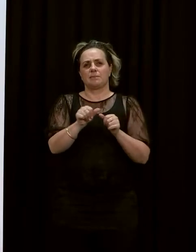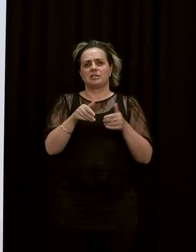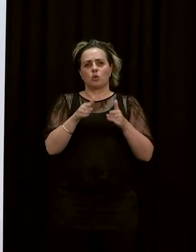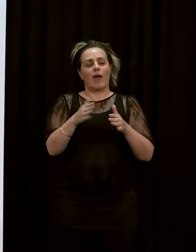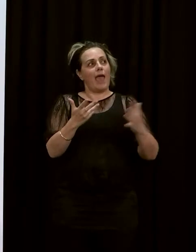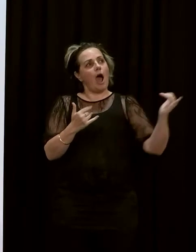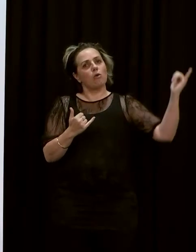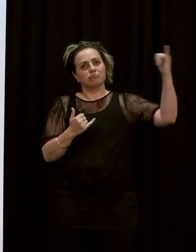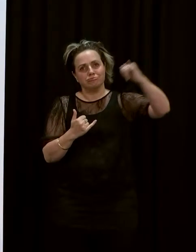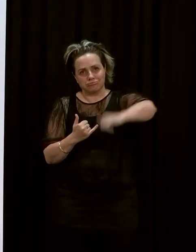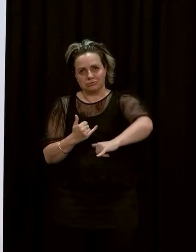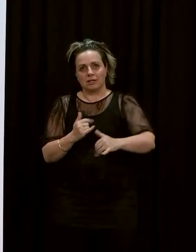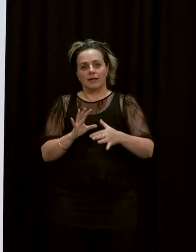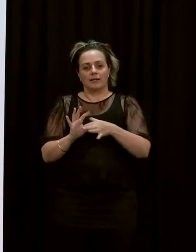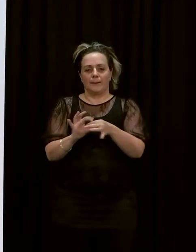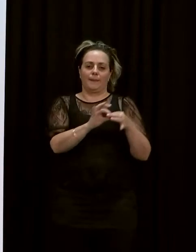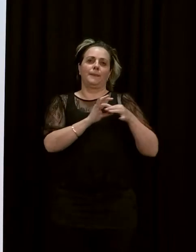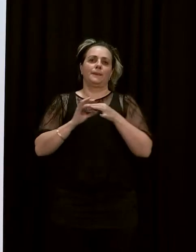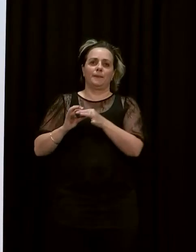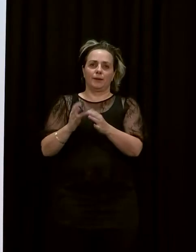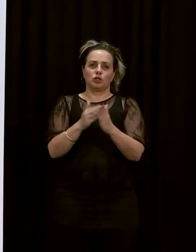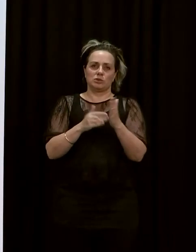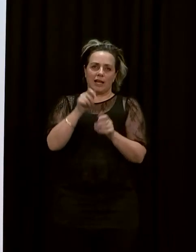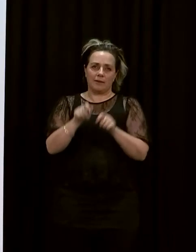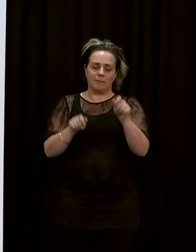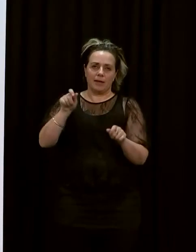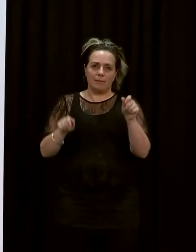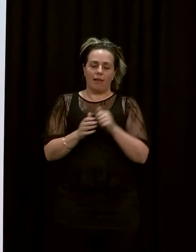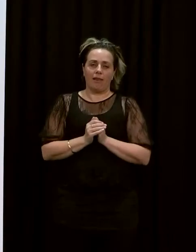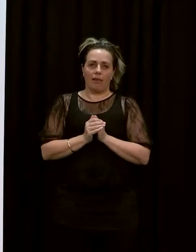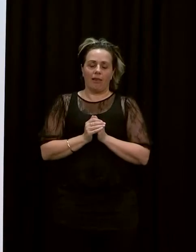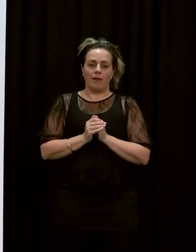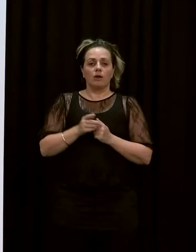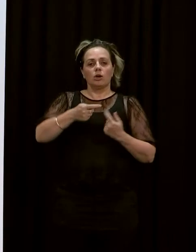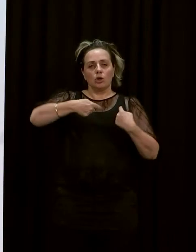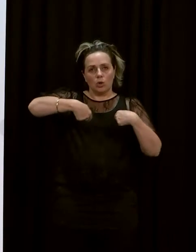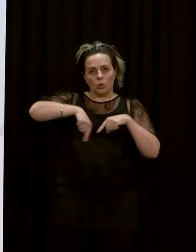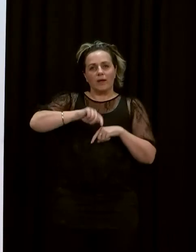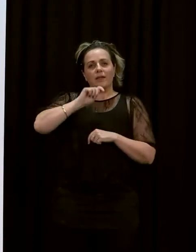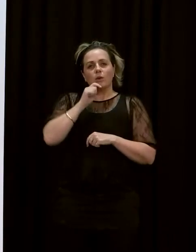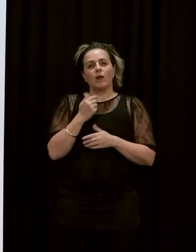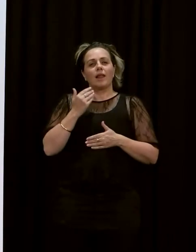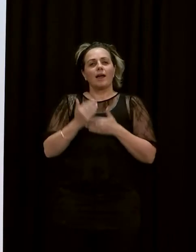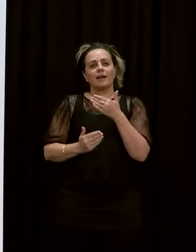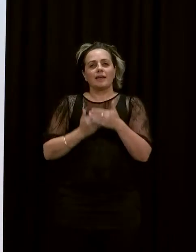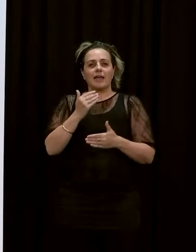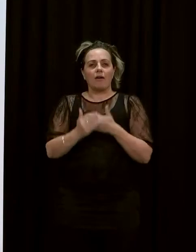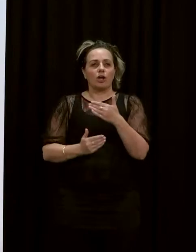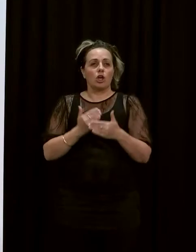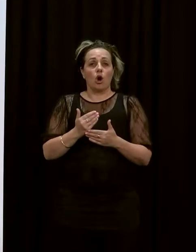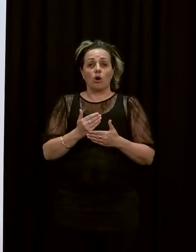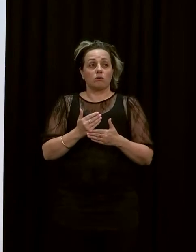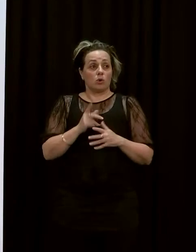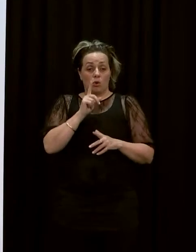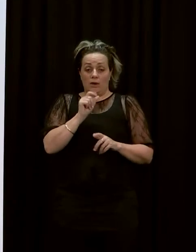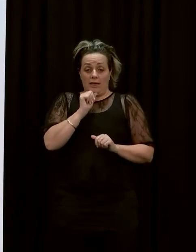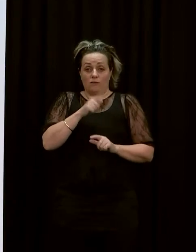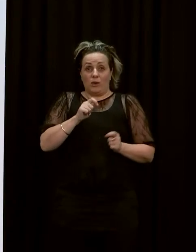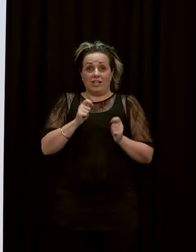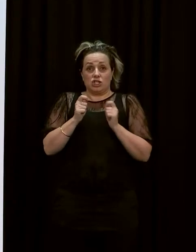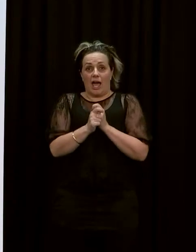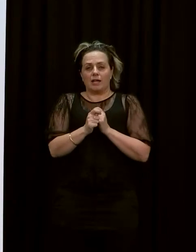world. And of course, though, the calculation for us is to continue with whatever changes we make, to do